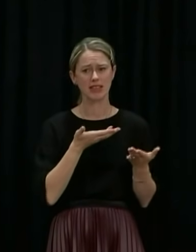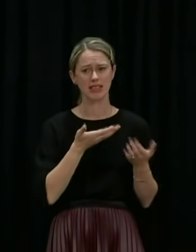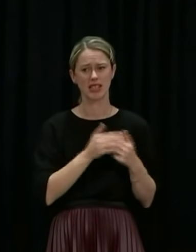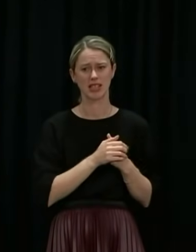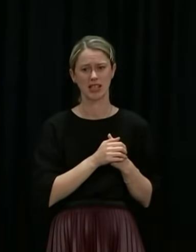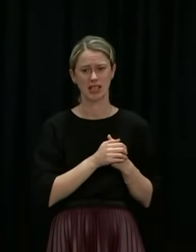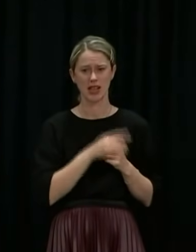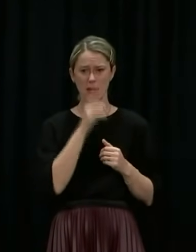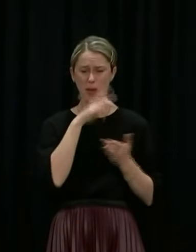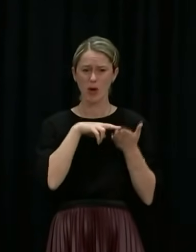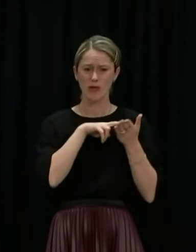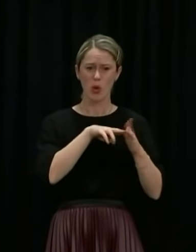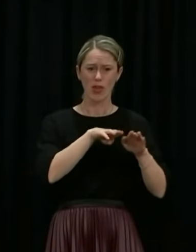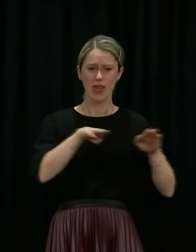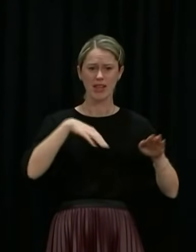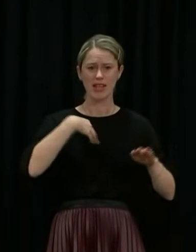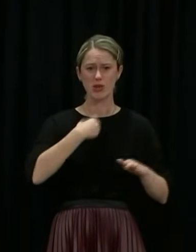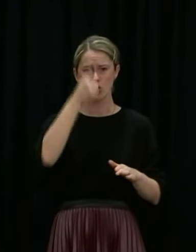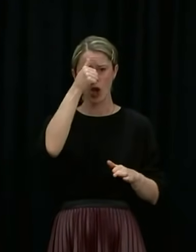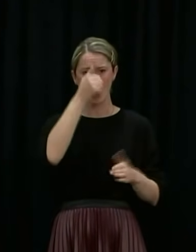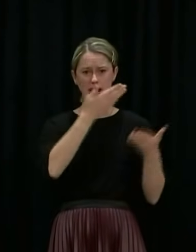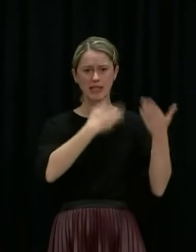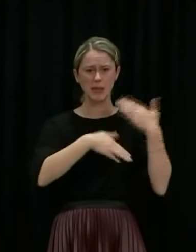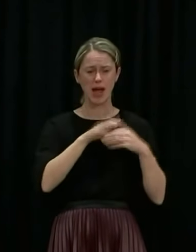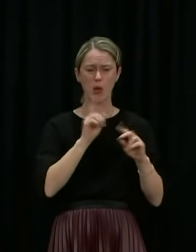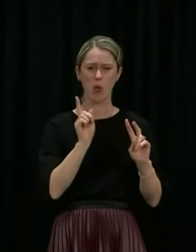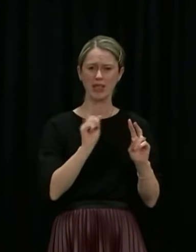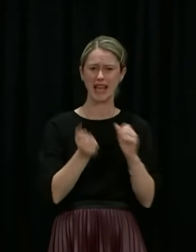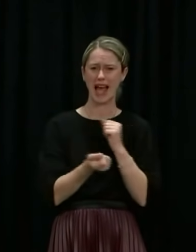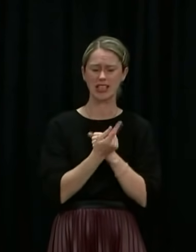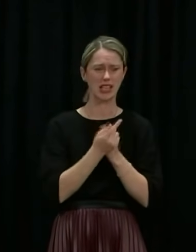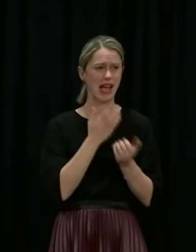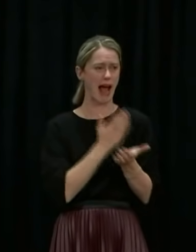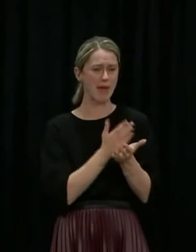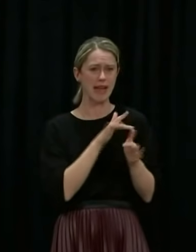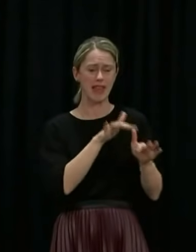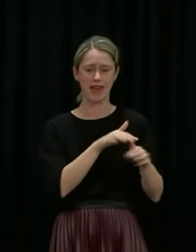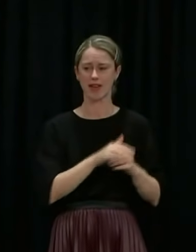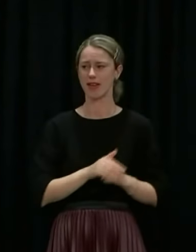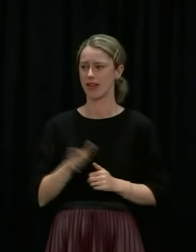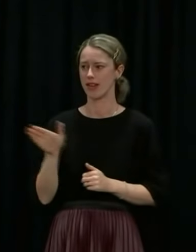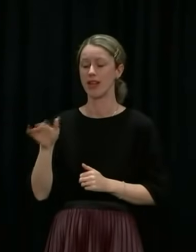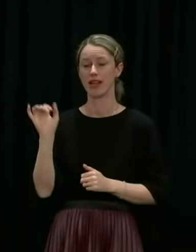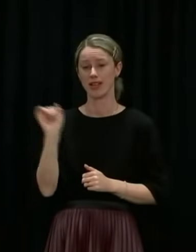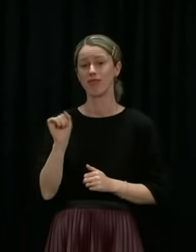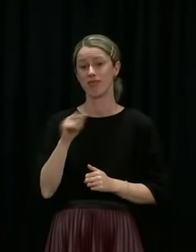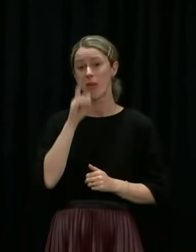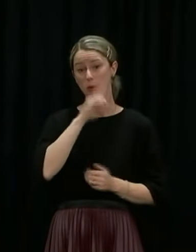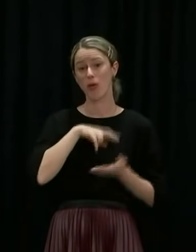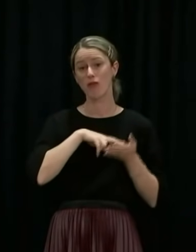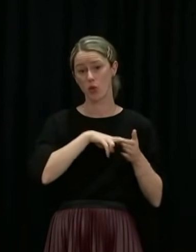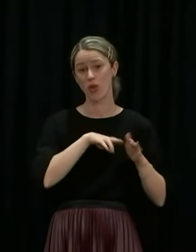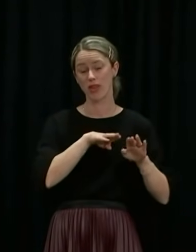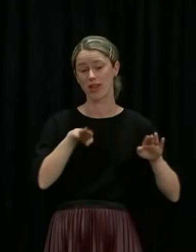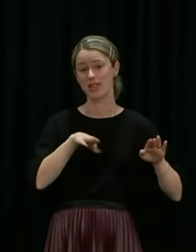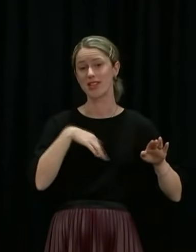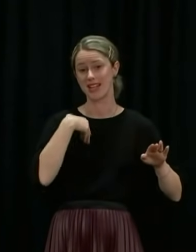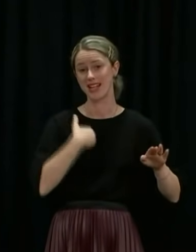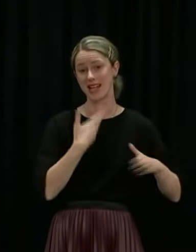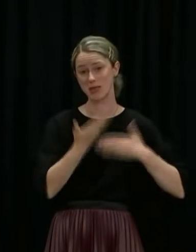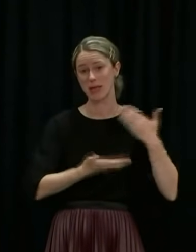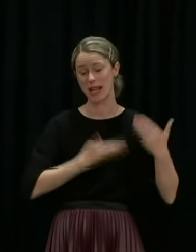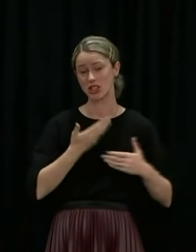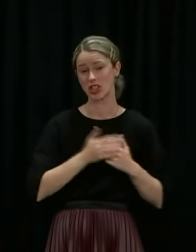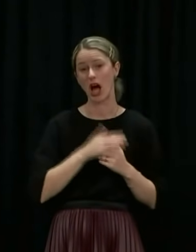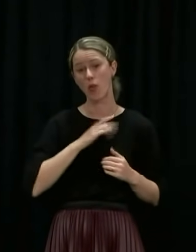don't you think the people of Northland deserve a bit of an explanation as to what's actually going on? Yes, I think that the people of Northland absolutely deserve an explanation, and